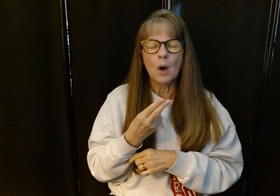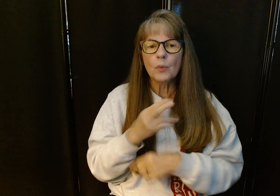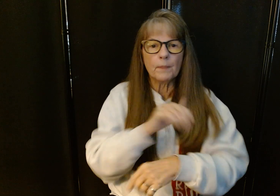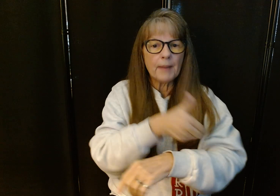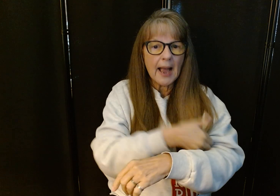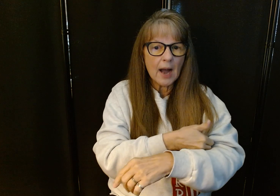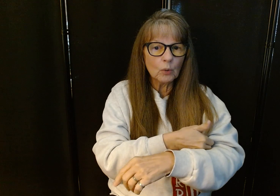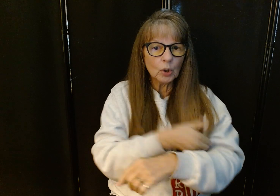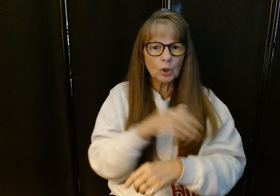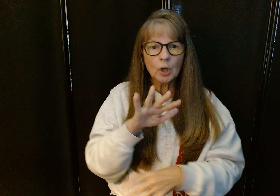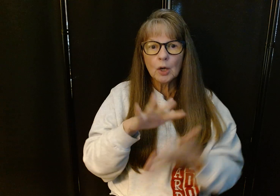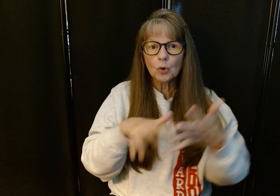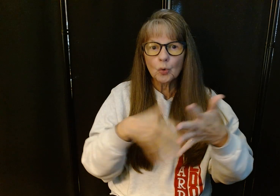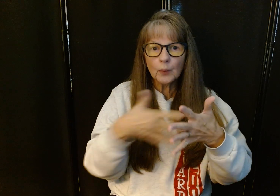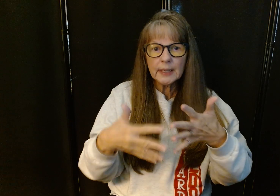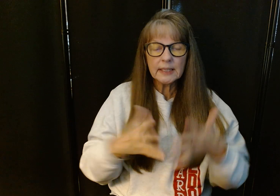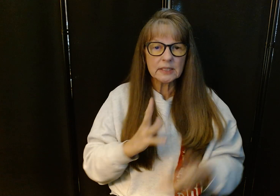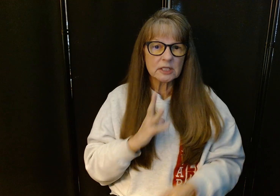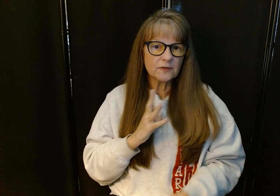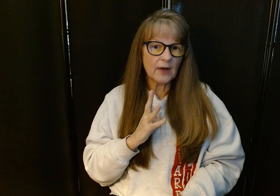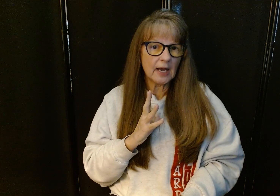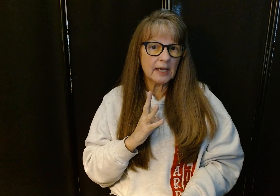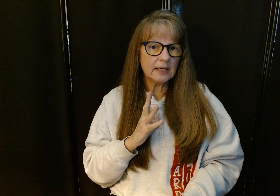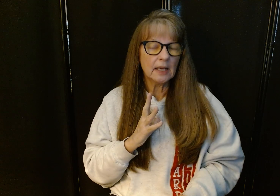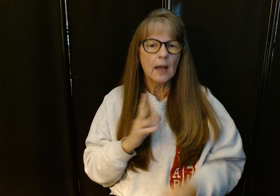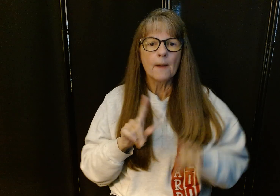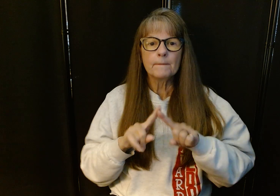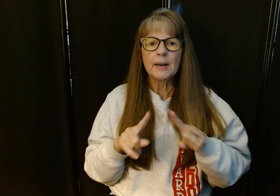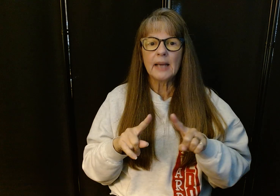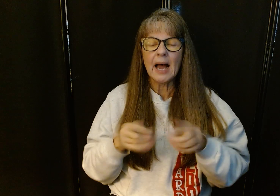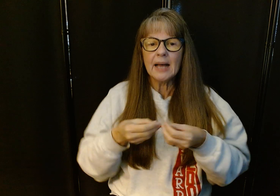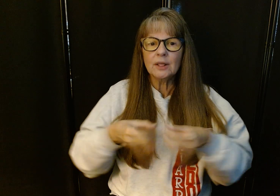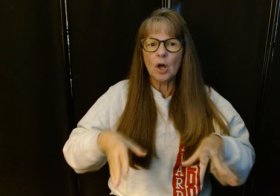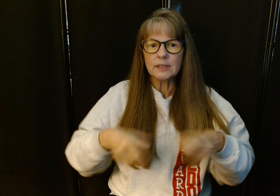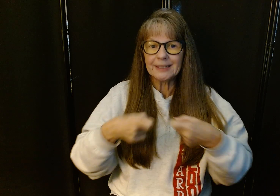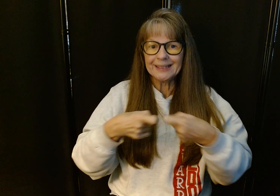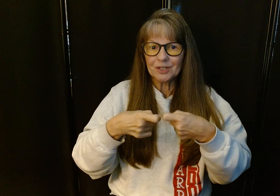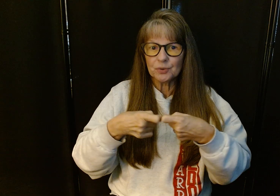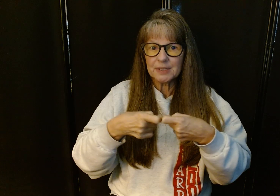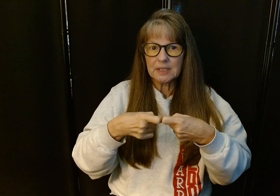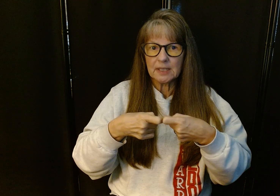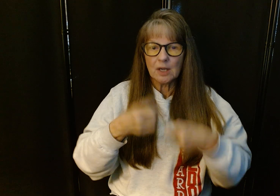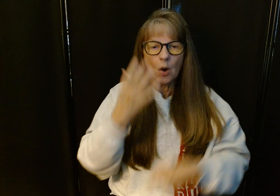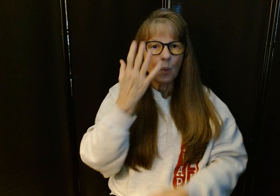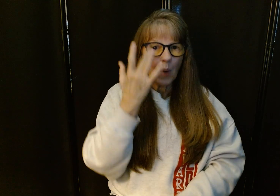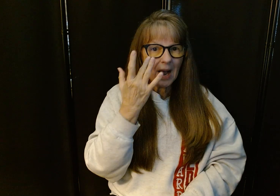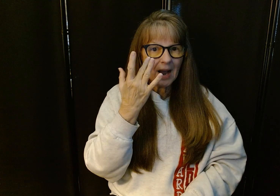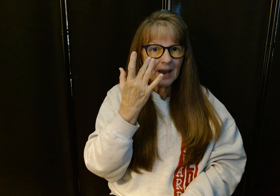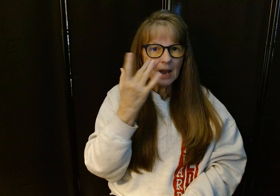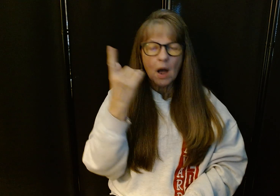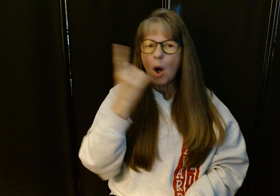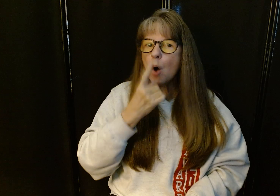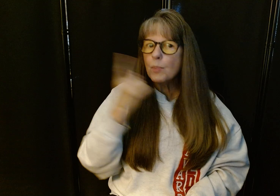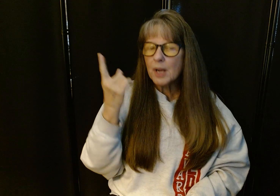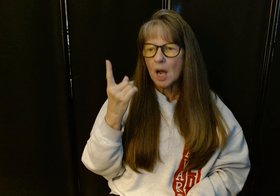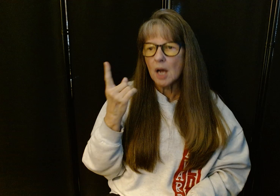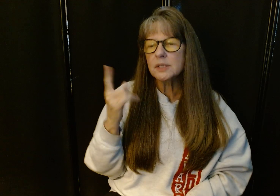the power grid is fine, but I lost electricity. Why? Oh, because there